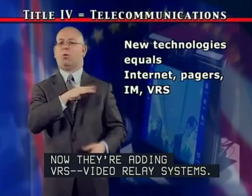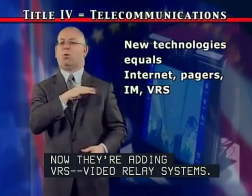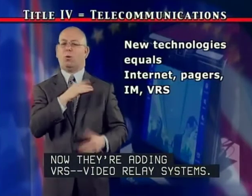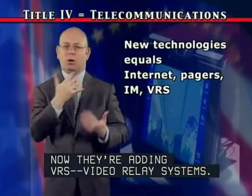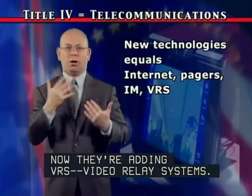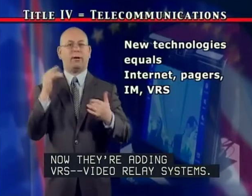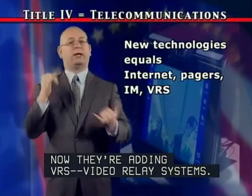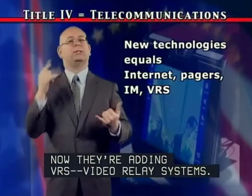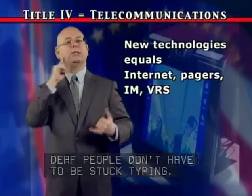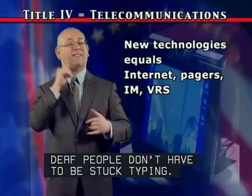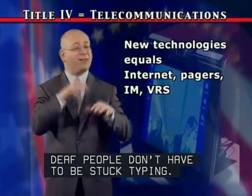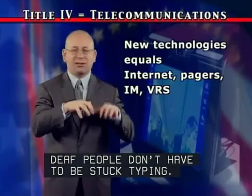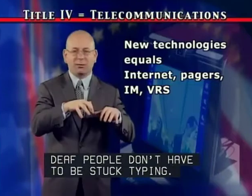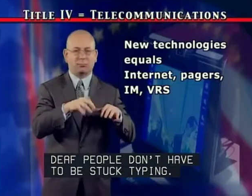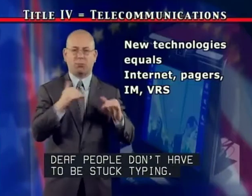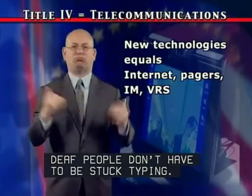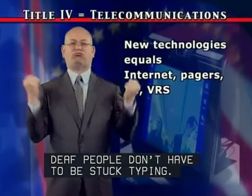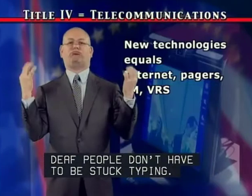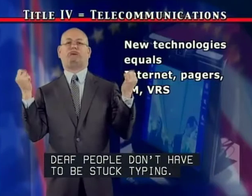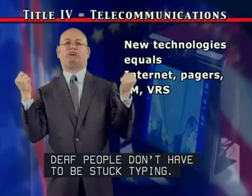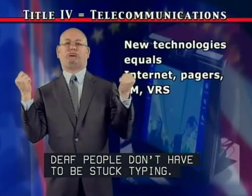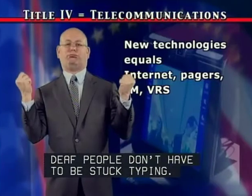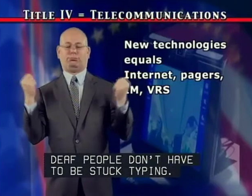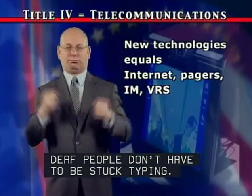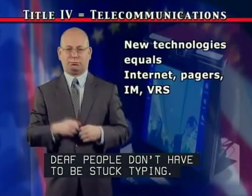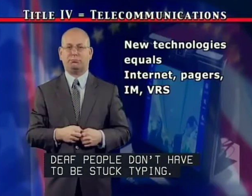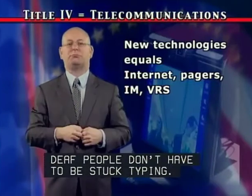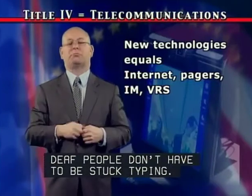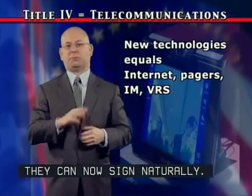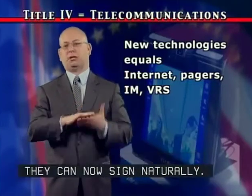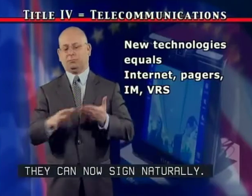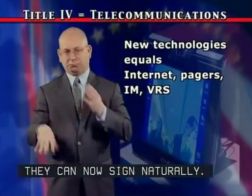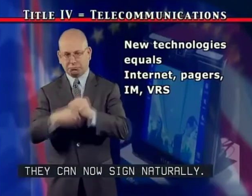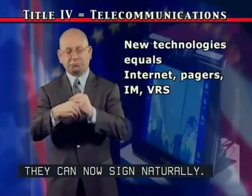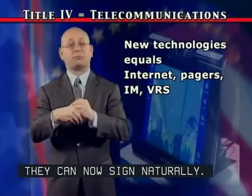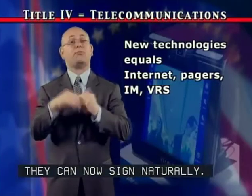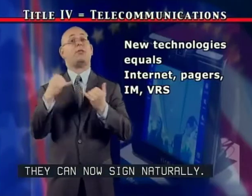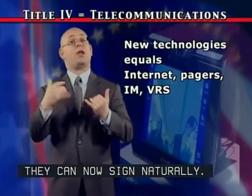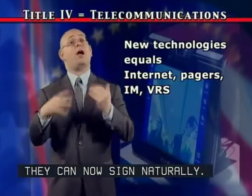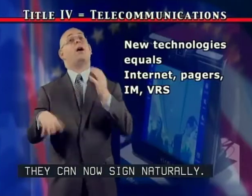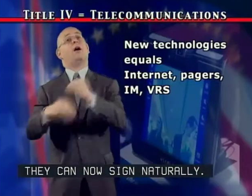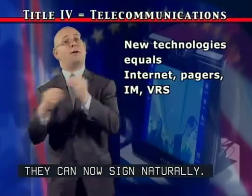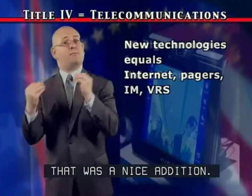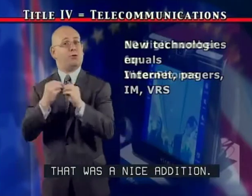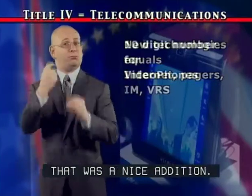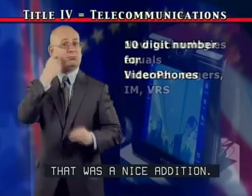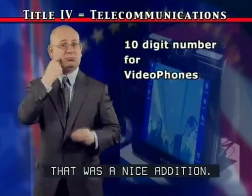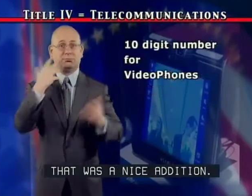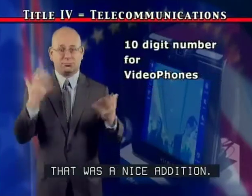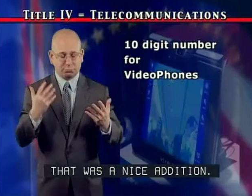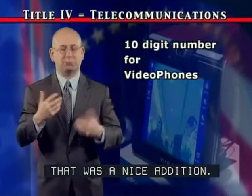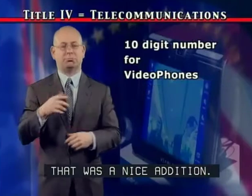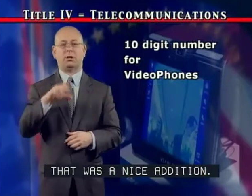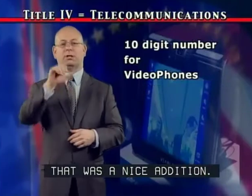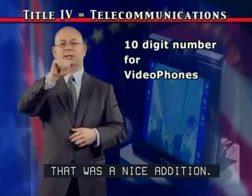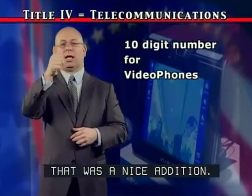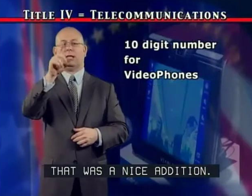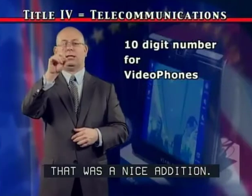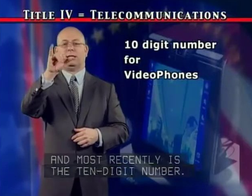relay systems. Deaf people don't have to be stuck typing. They can now sign naturally. That was a nice addition.